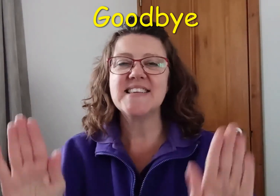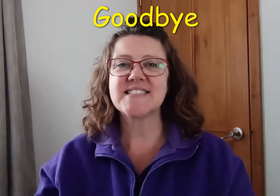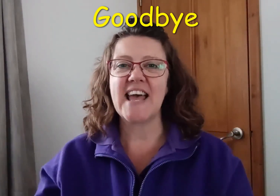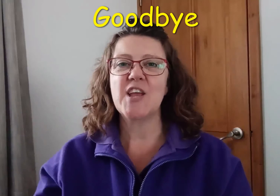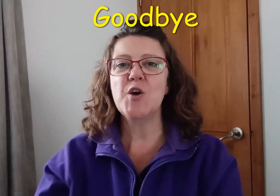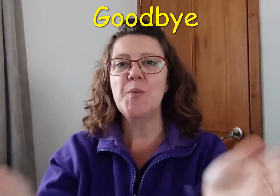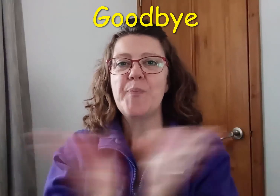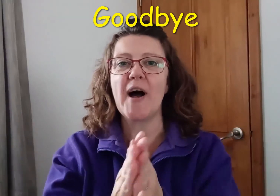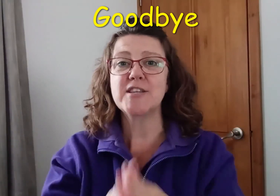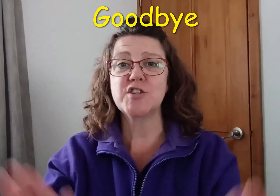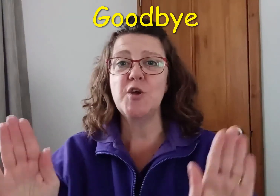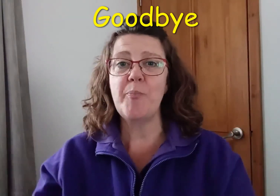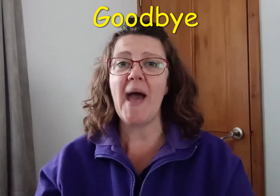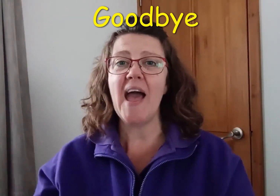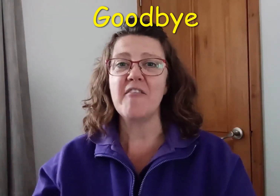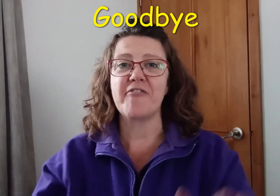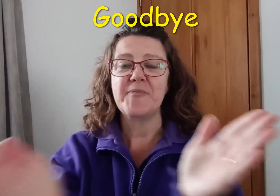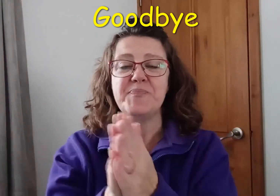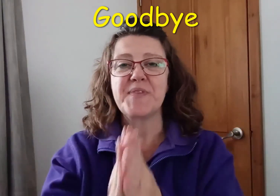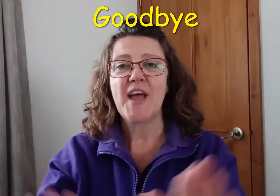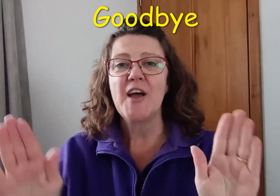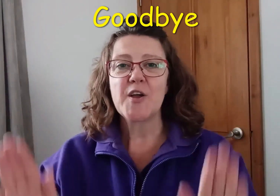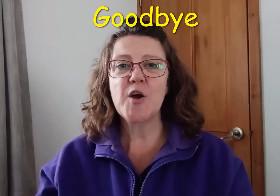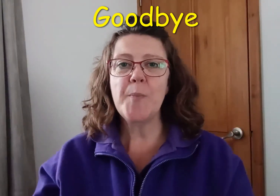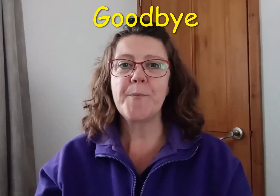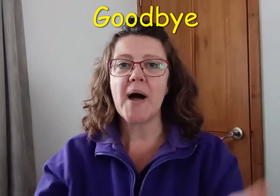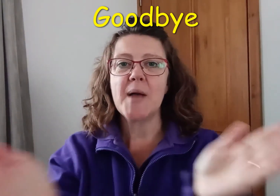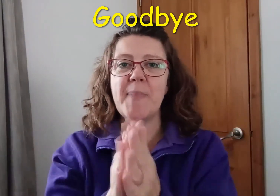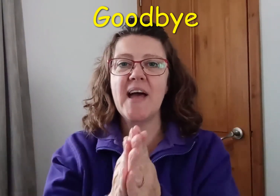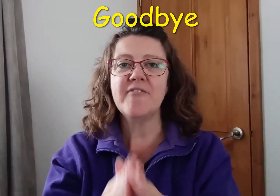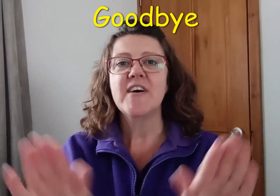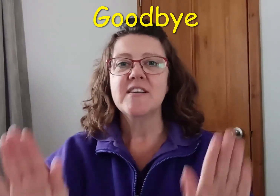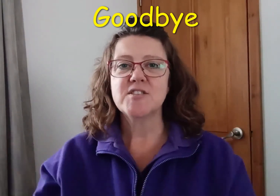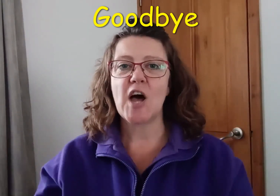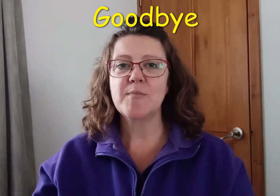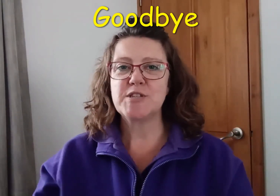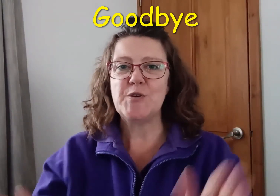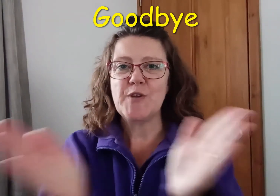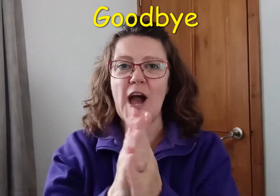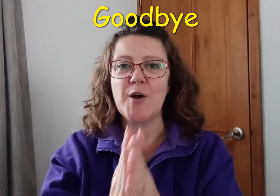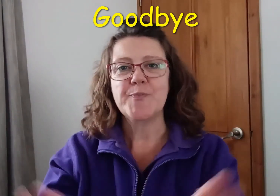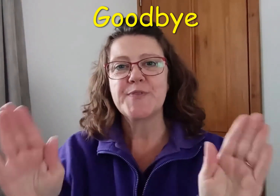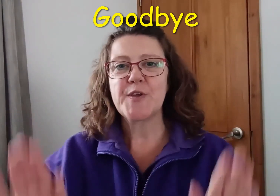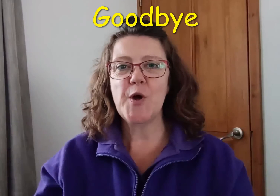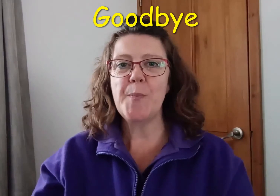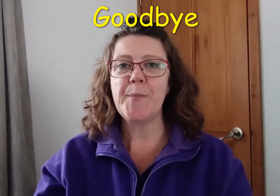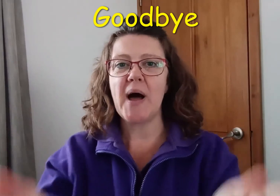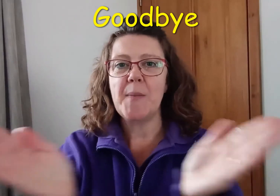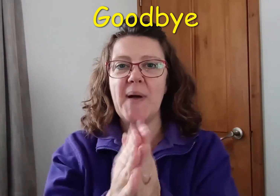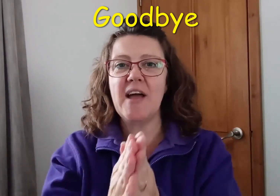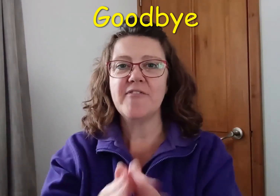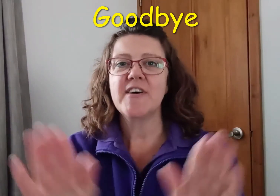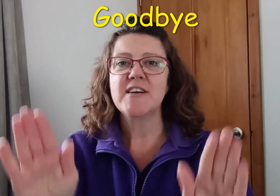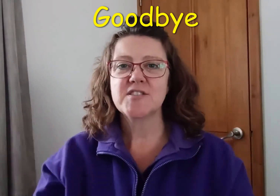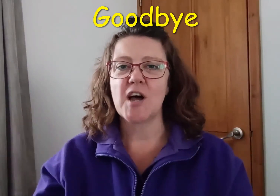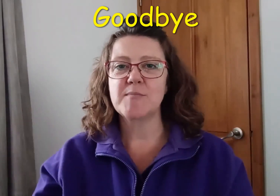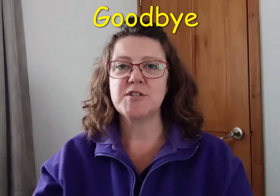say goodbye to Bev. Goodbye, Bev, time to go. Goodbye, Bev, time